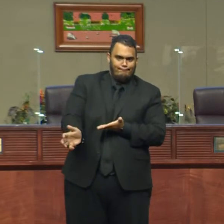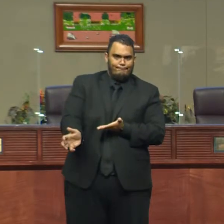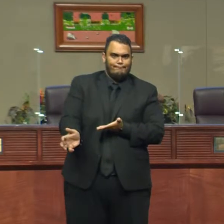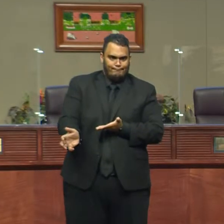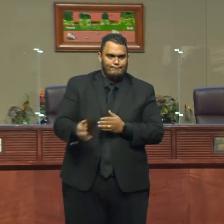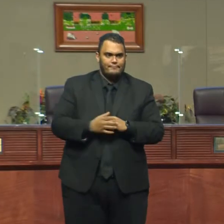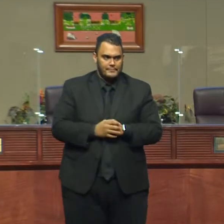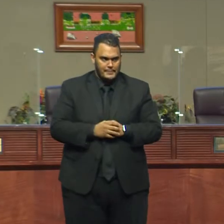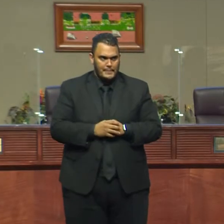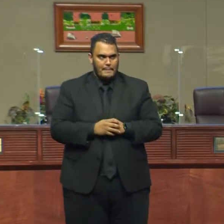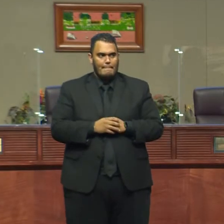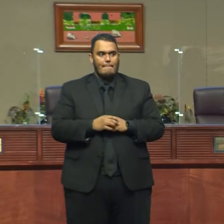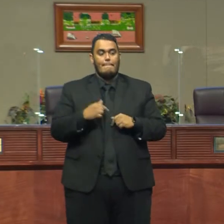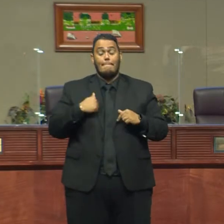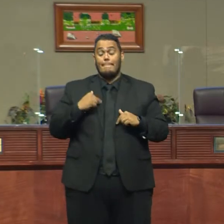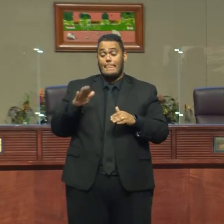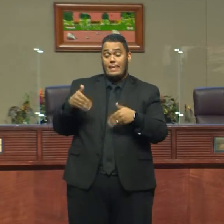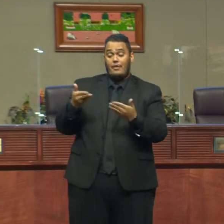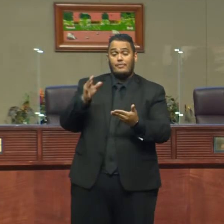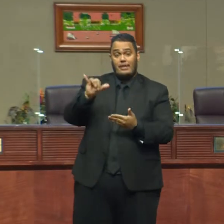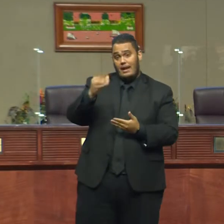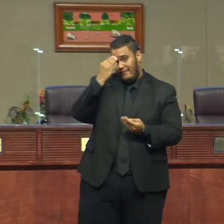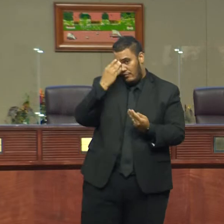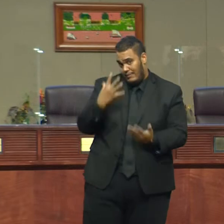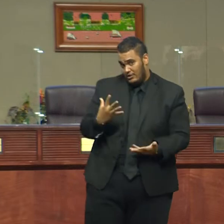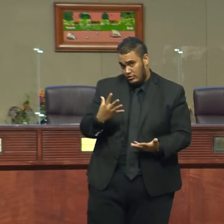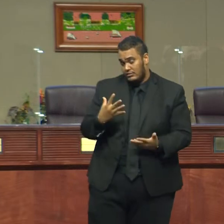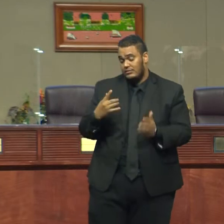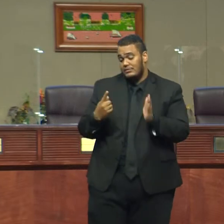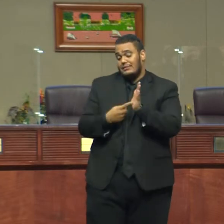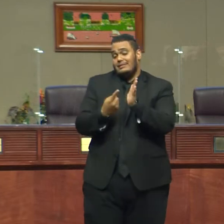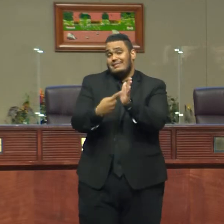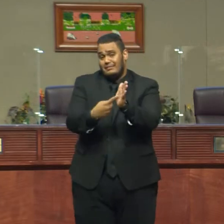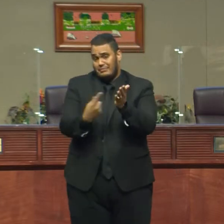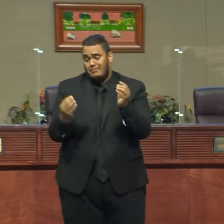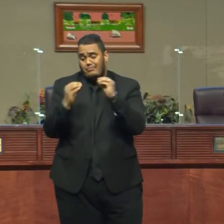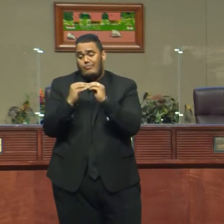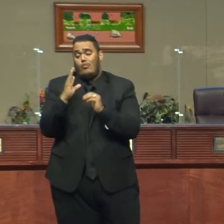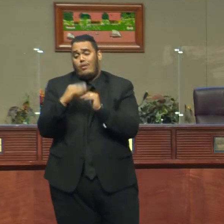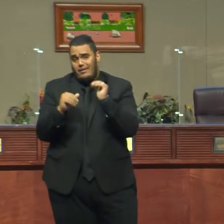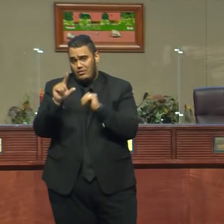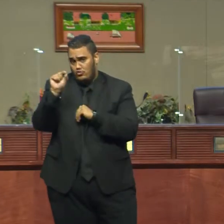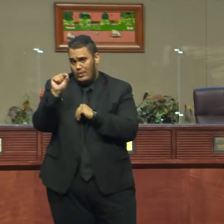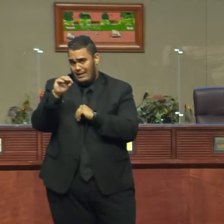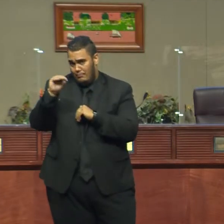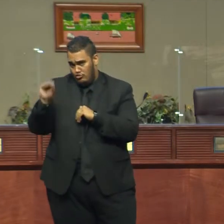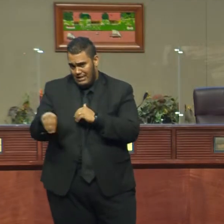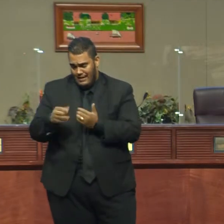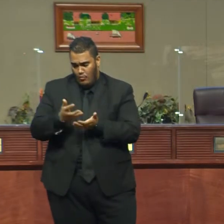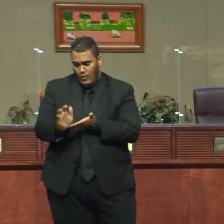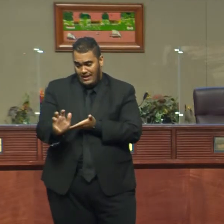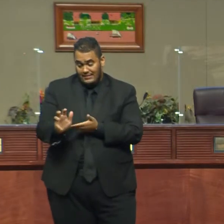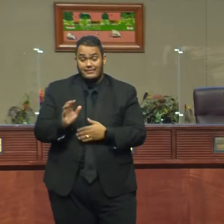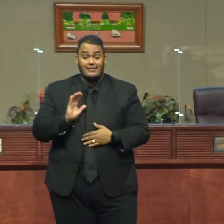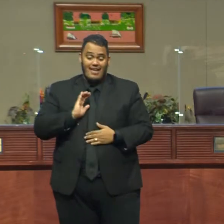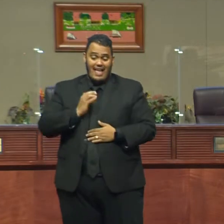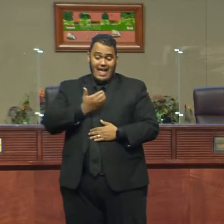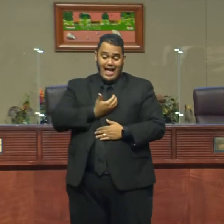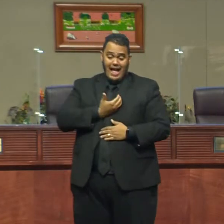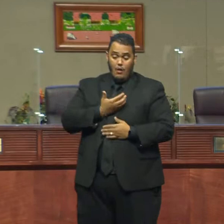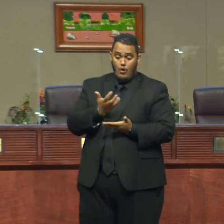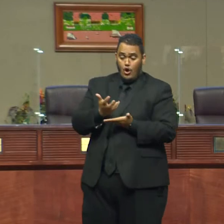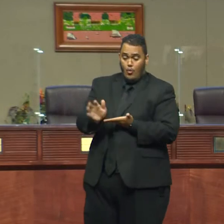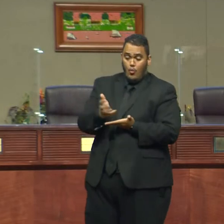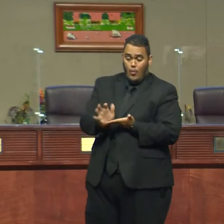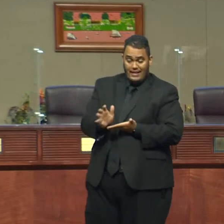Just giving you that information, in some cases even more than 20 have been reported. Our waste, what we